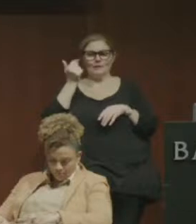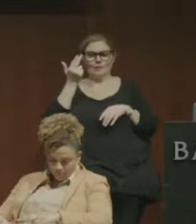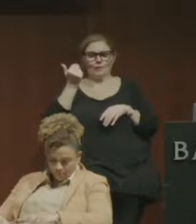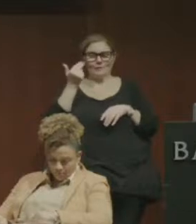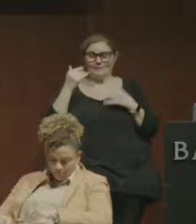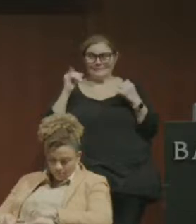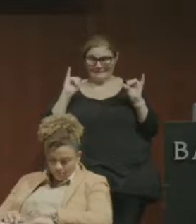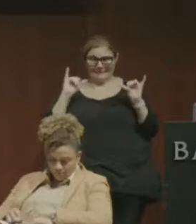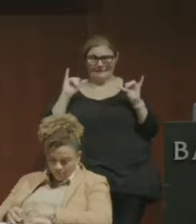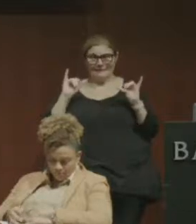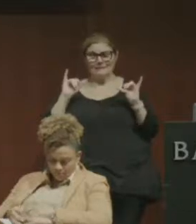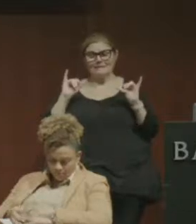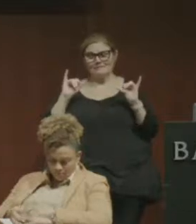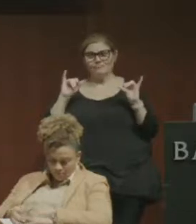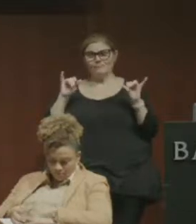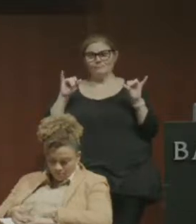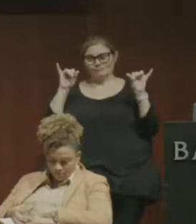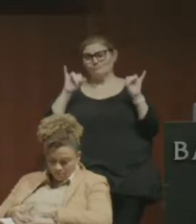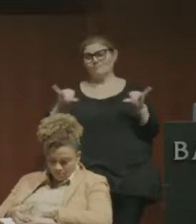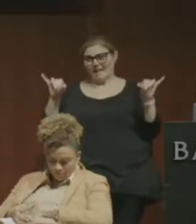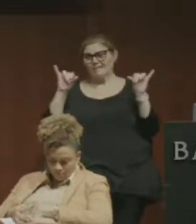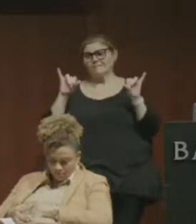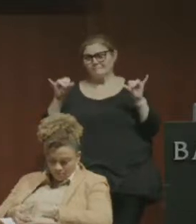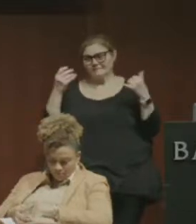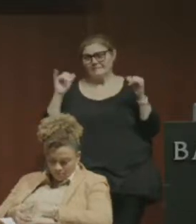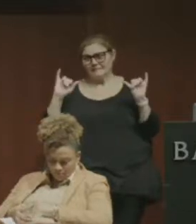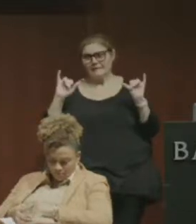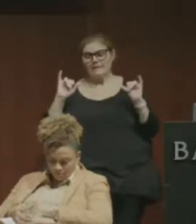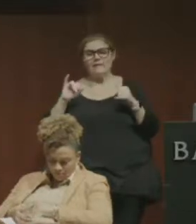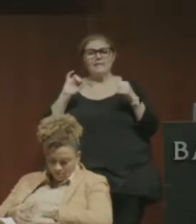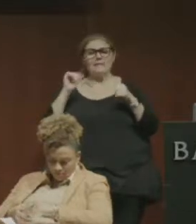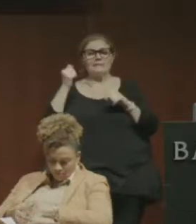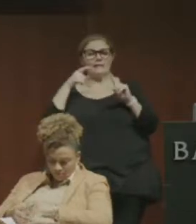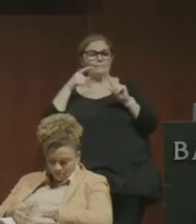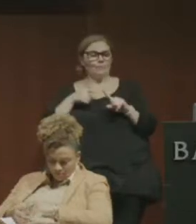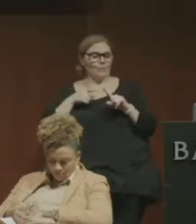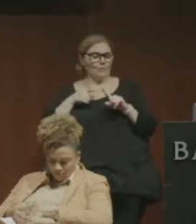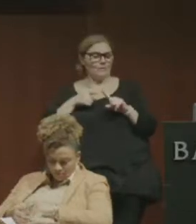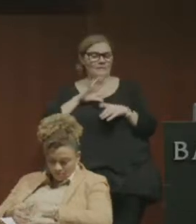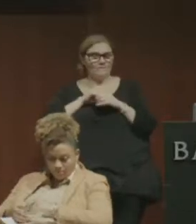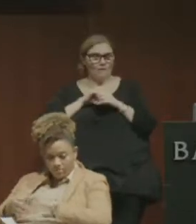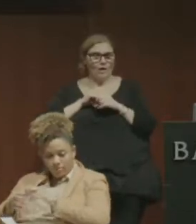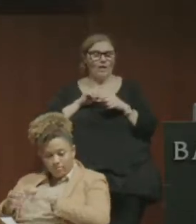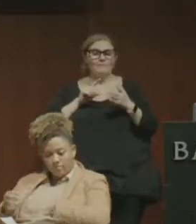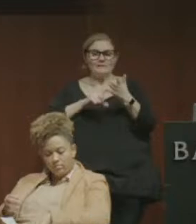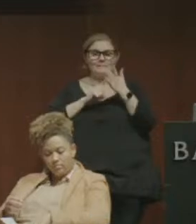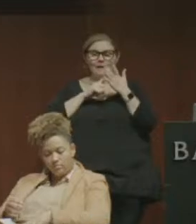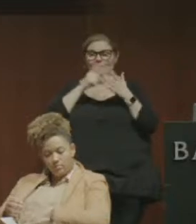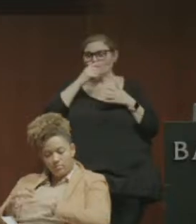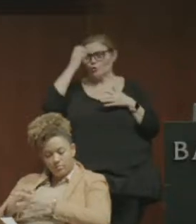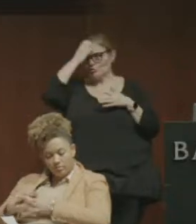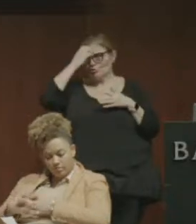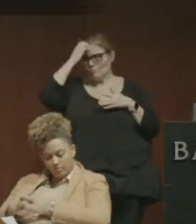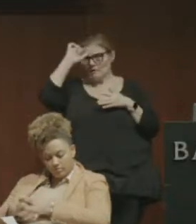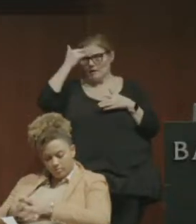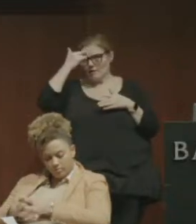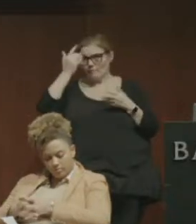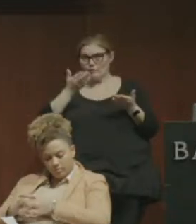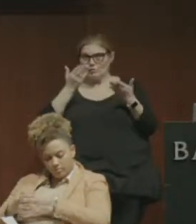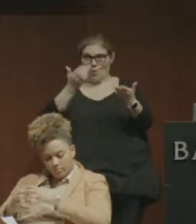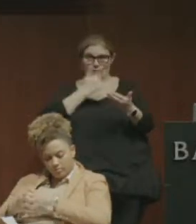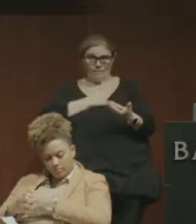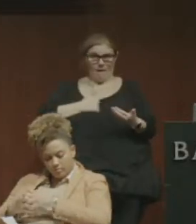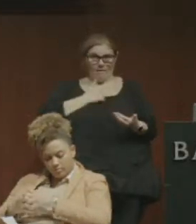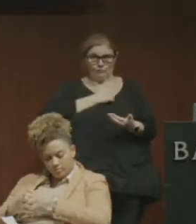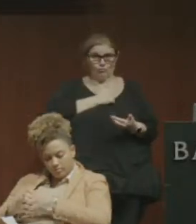and it still pretty much stands as is today. The 10 points involved the demand for European governments to offer